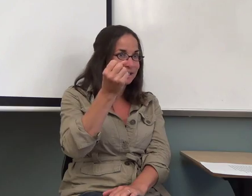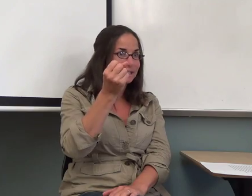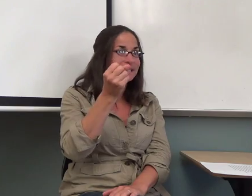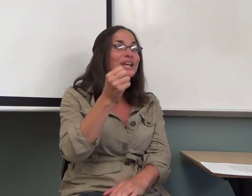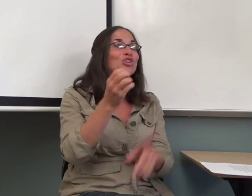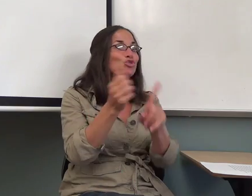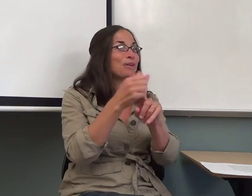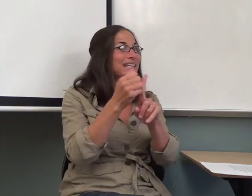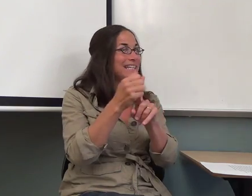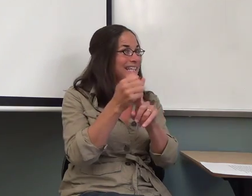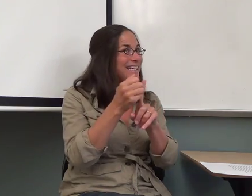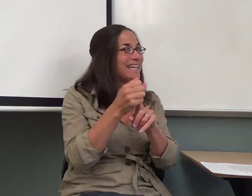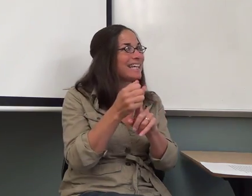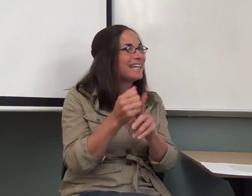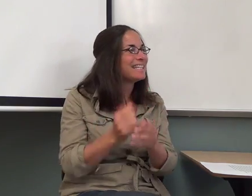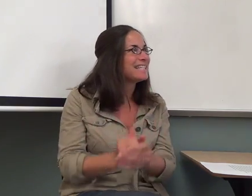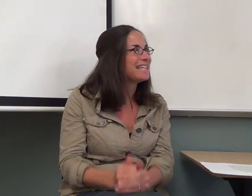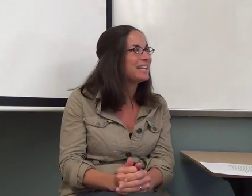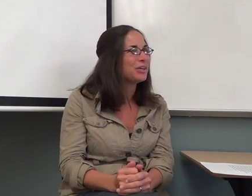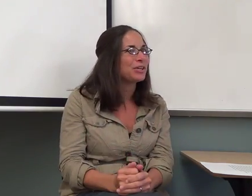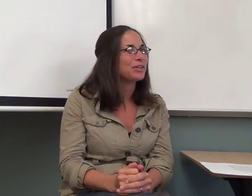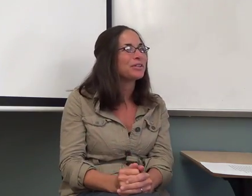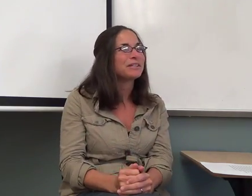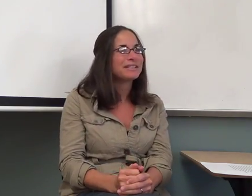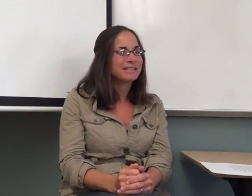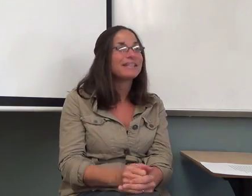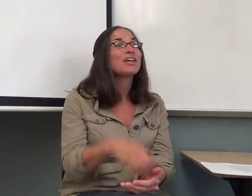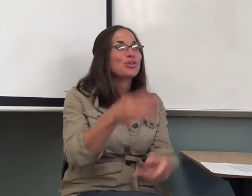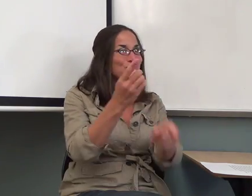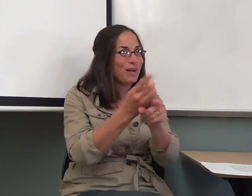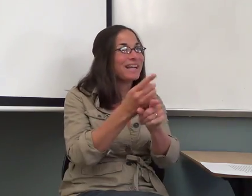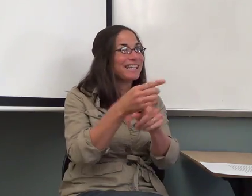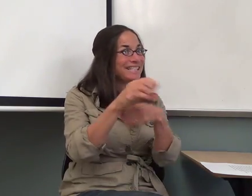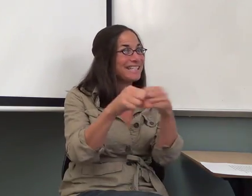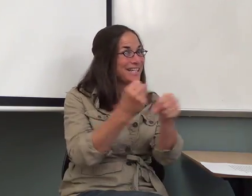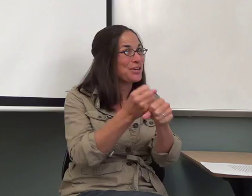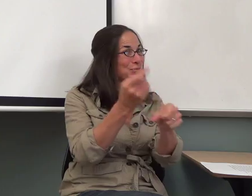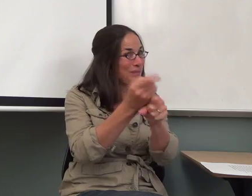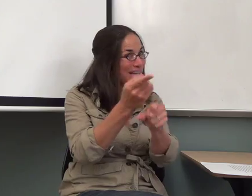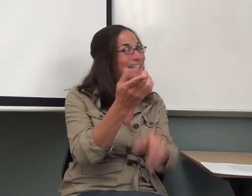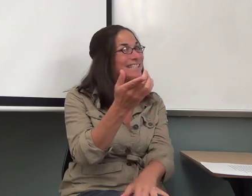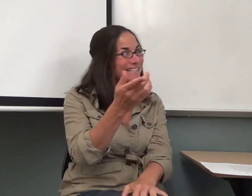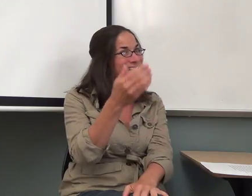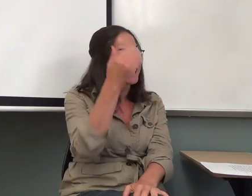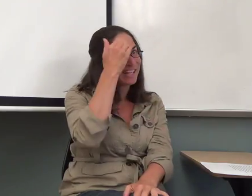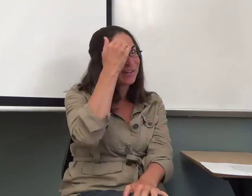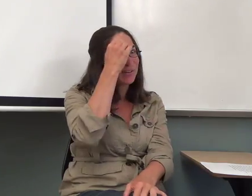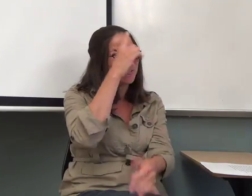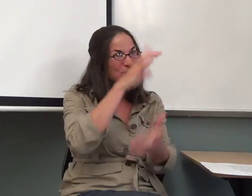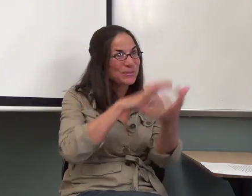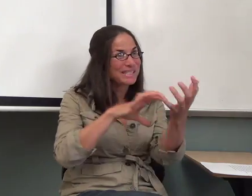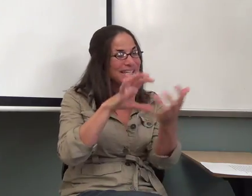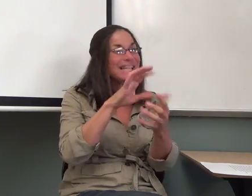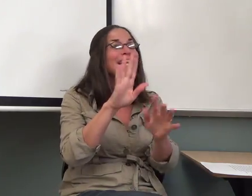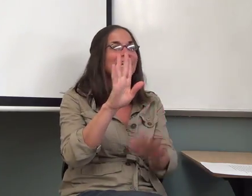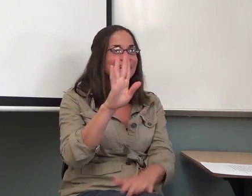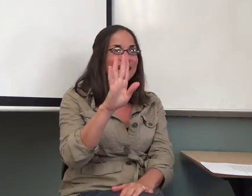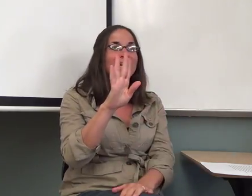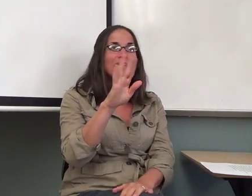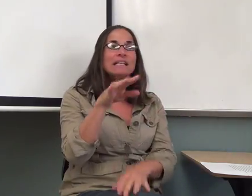It answers a question It's when. a year. I know, it is, right? It is, I know. But here's the thing.